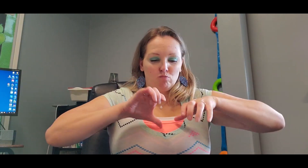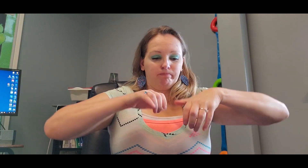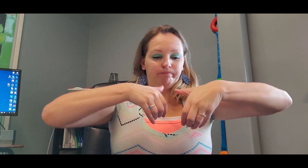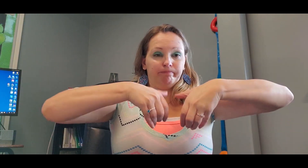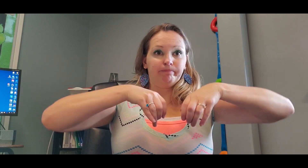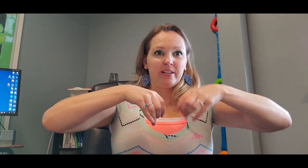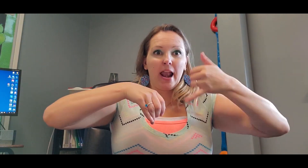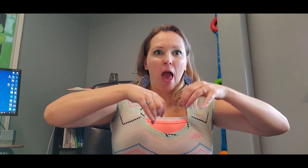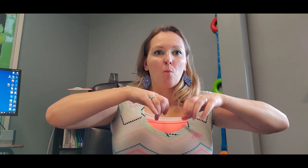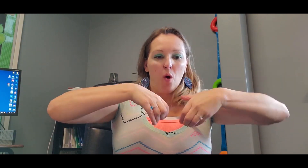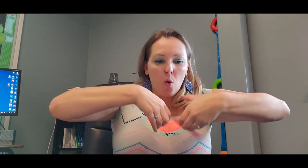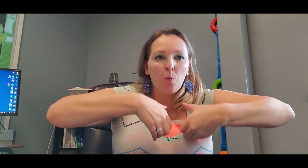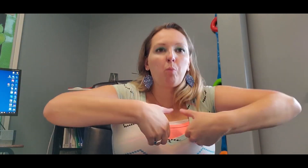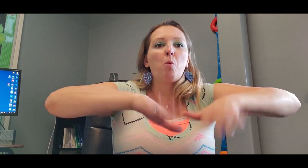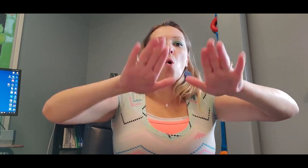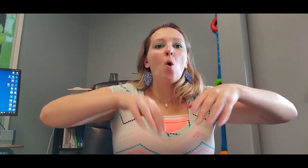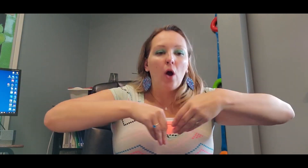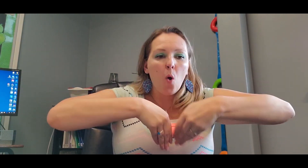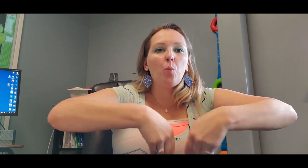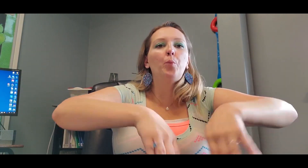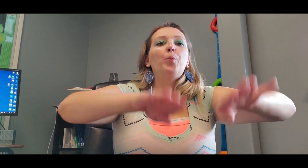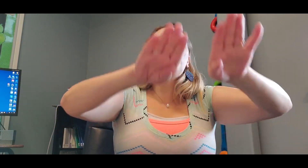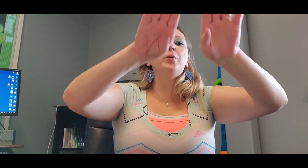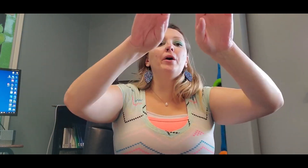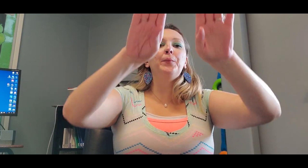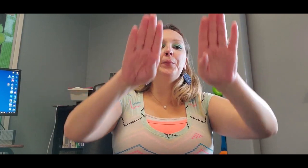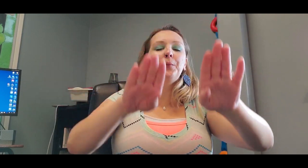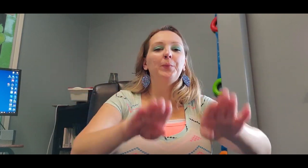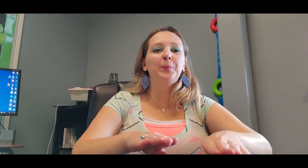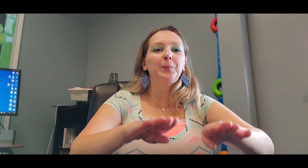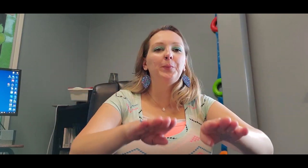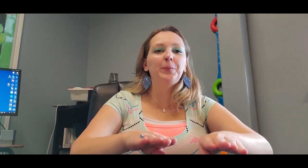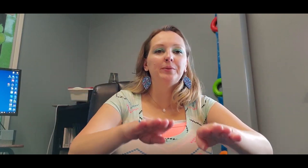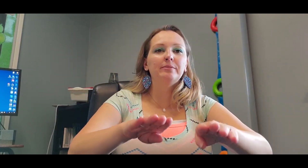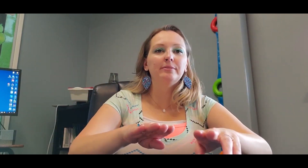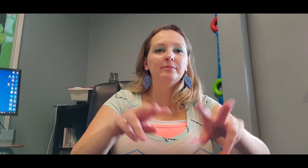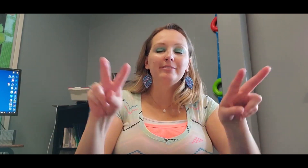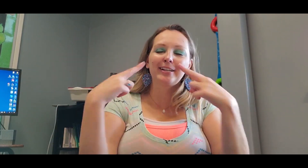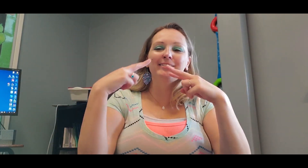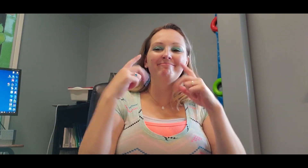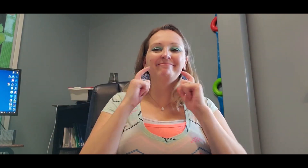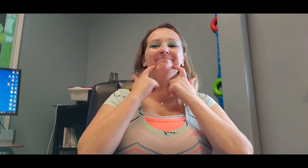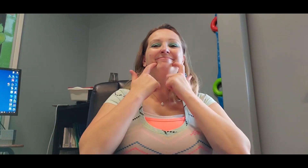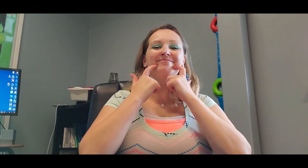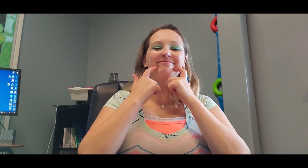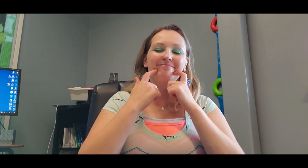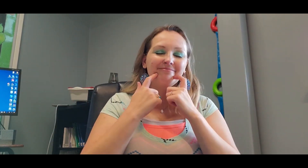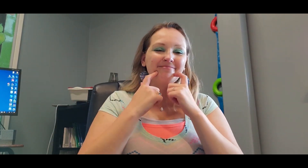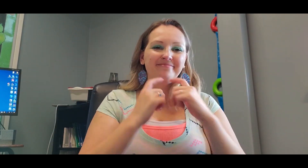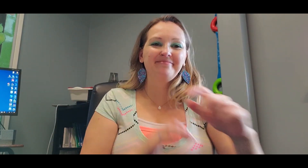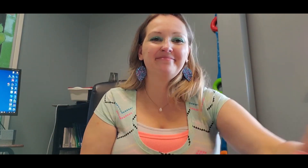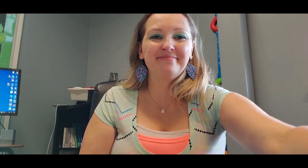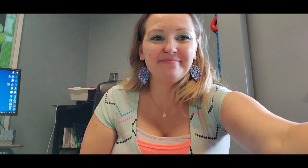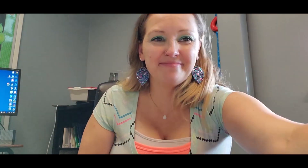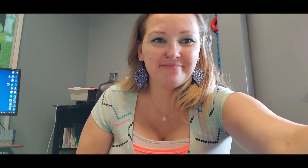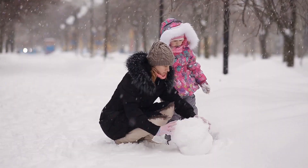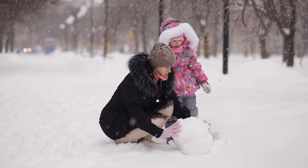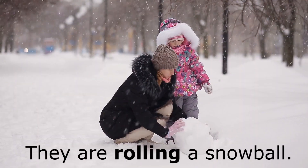mats that start rolled up and toss them out and roll them out so they lay flat.